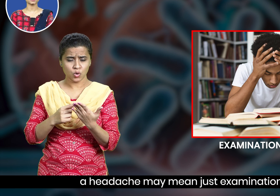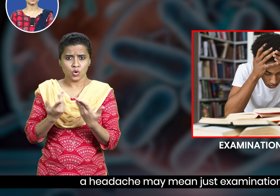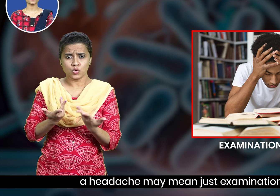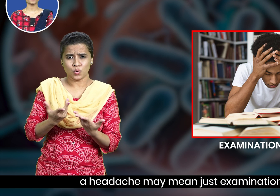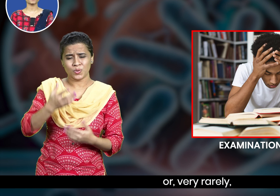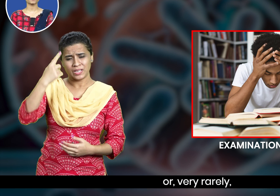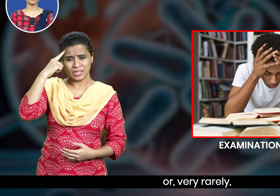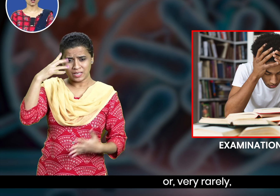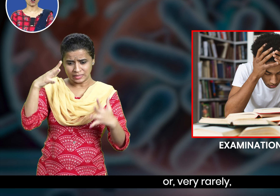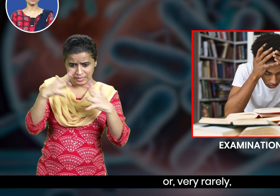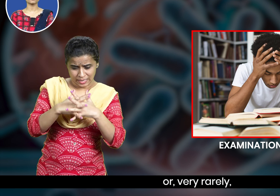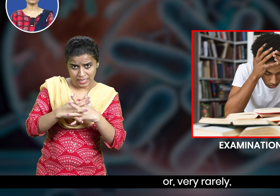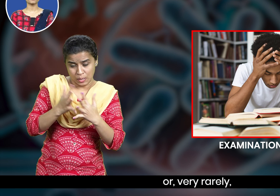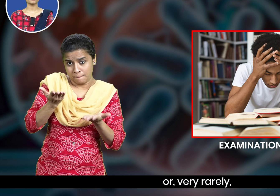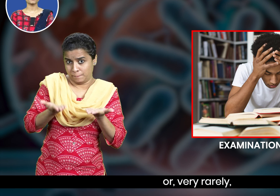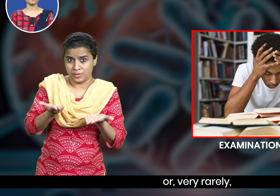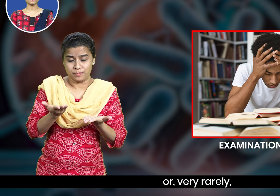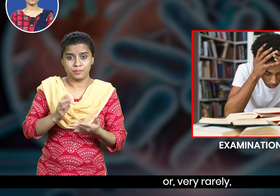stress, or